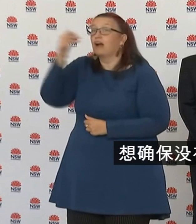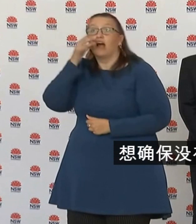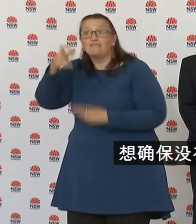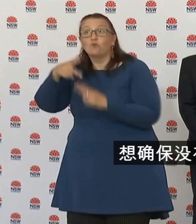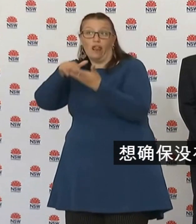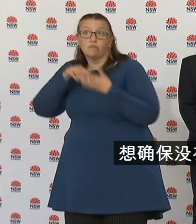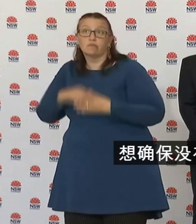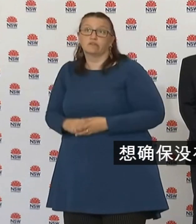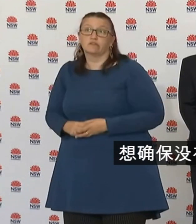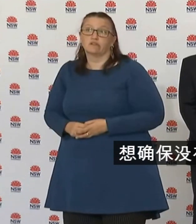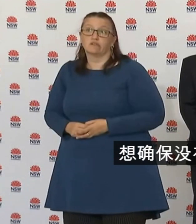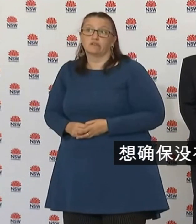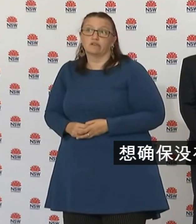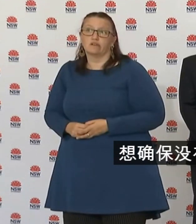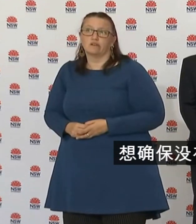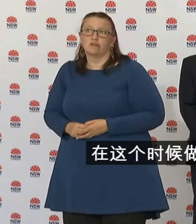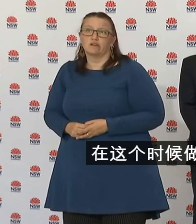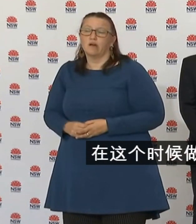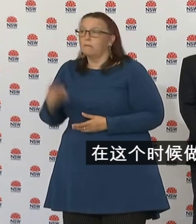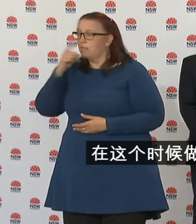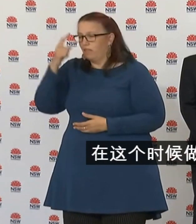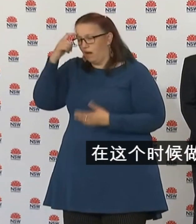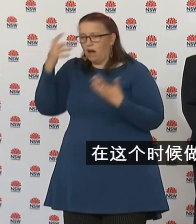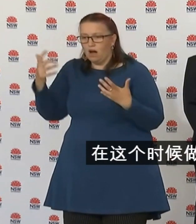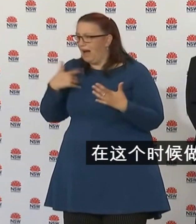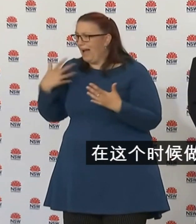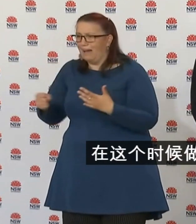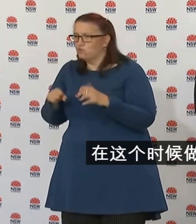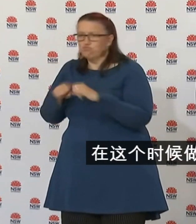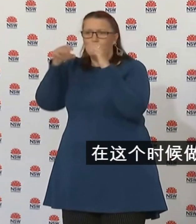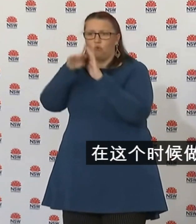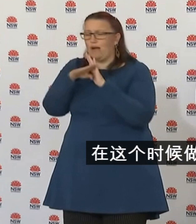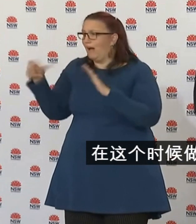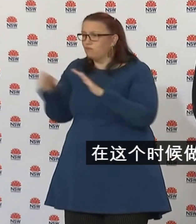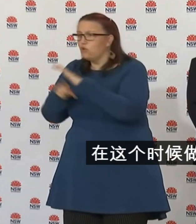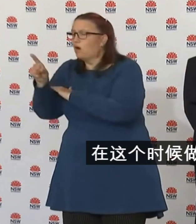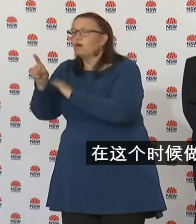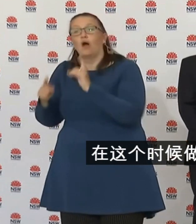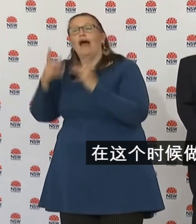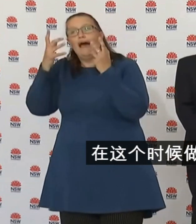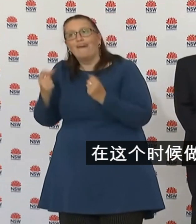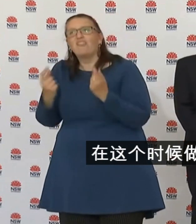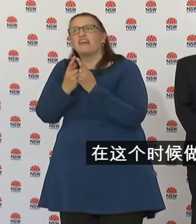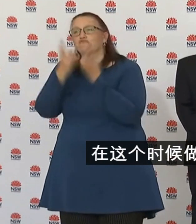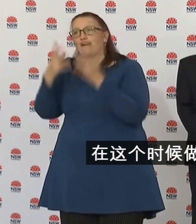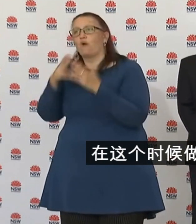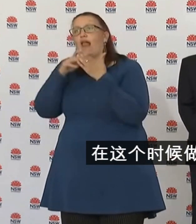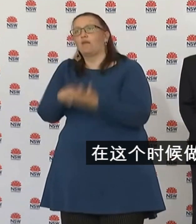that there are no barriers or people don't think they have to do anything other than ask for help at this time. You've